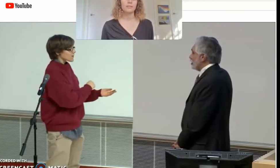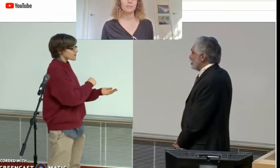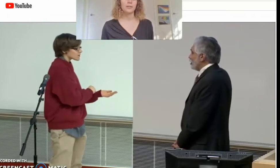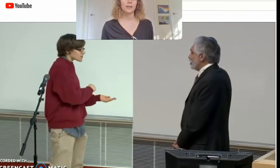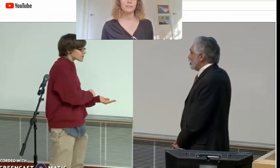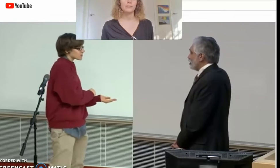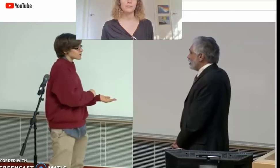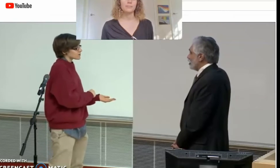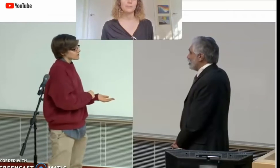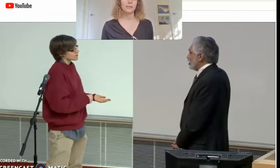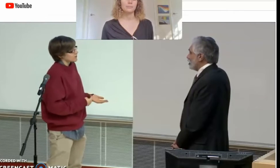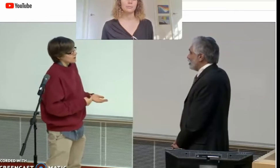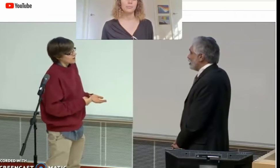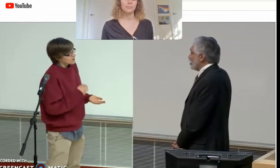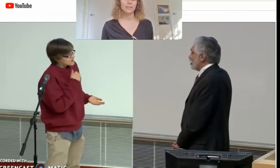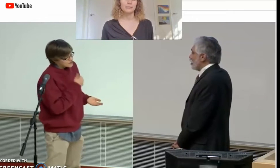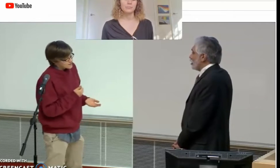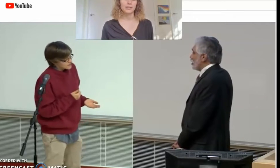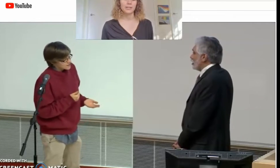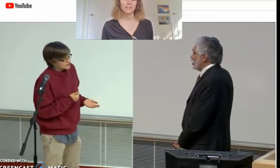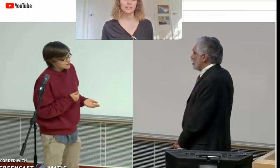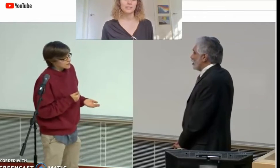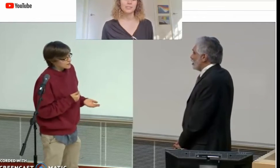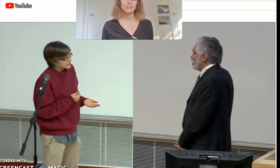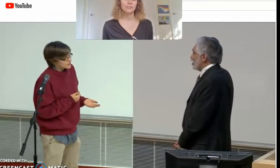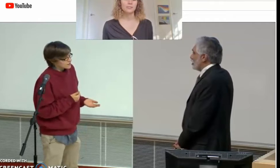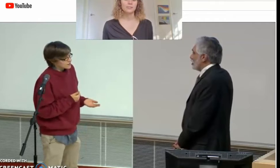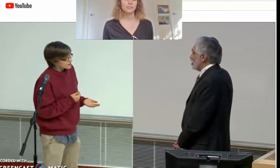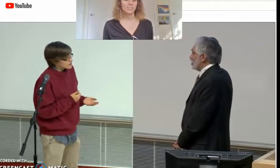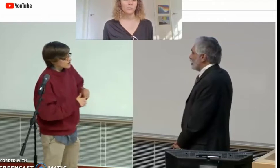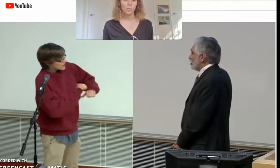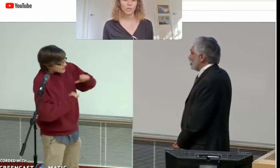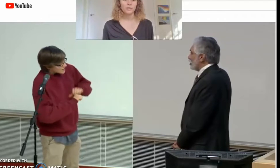if they're not being helped themselves by doctors or not supported,